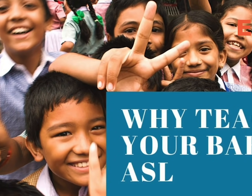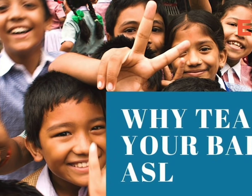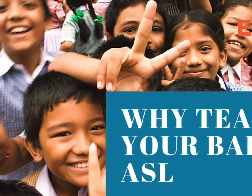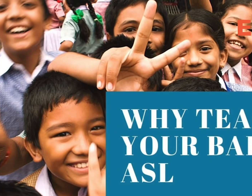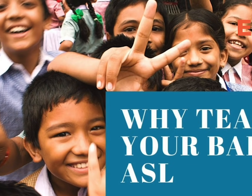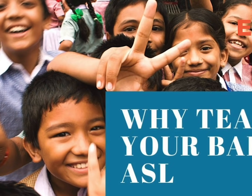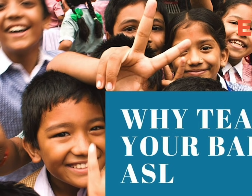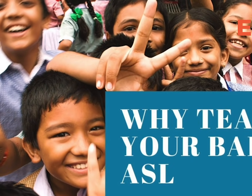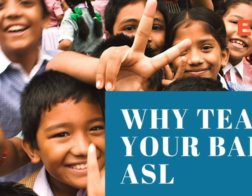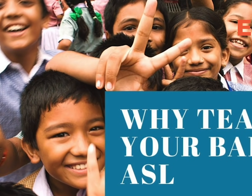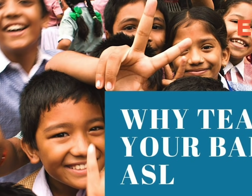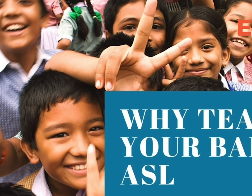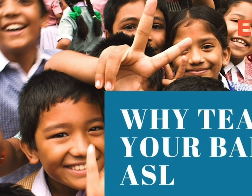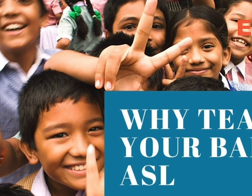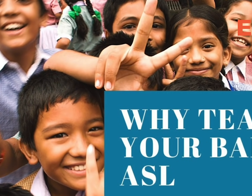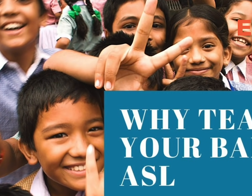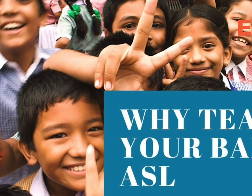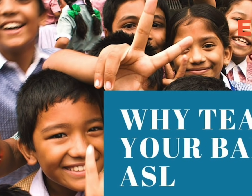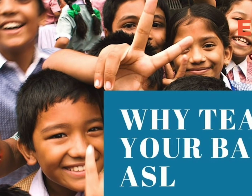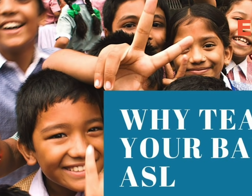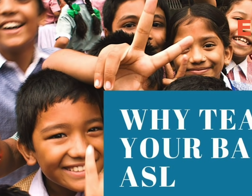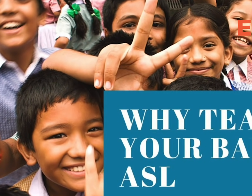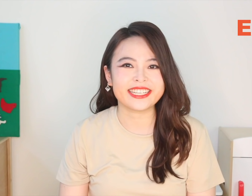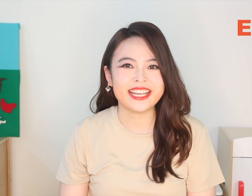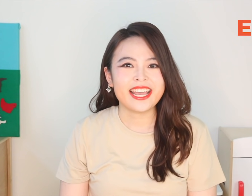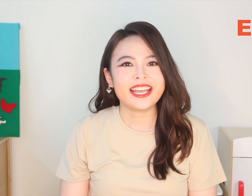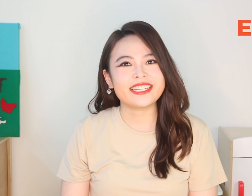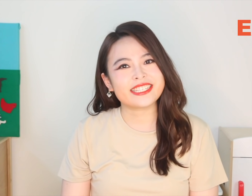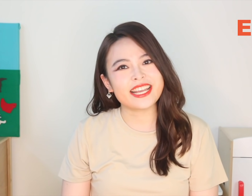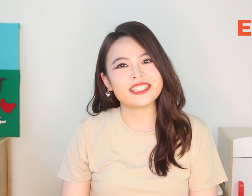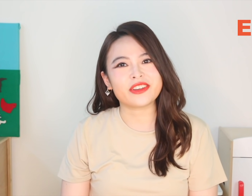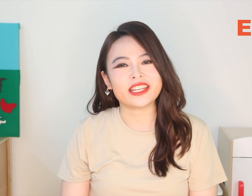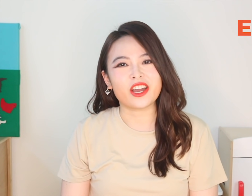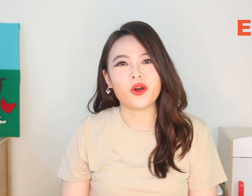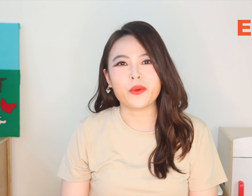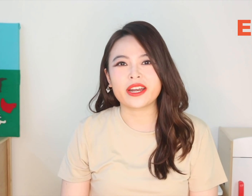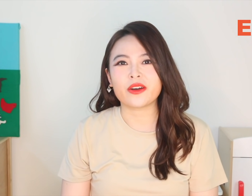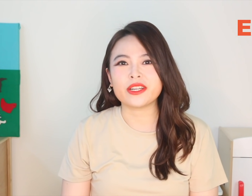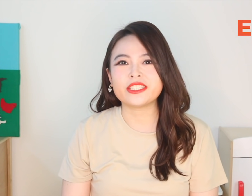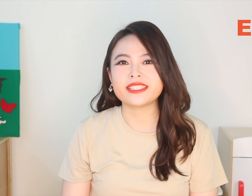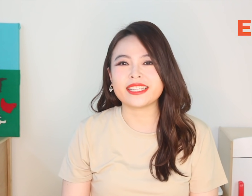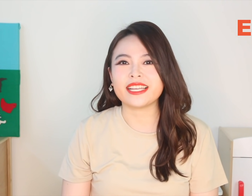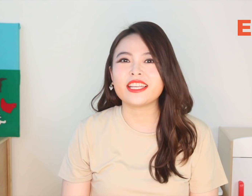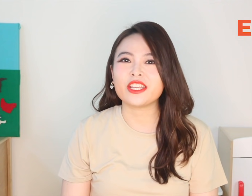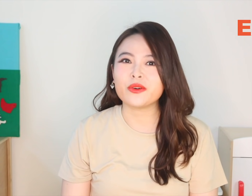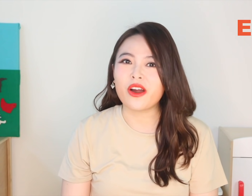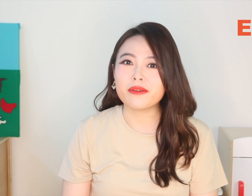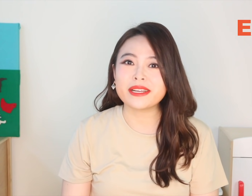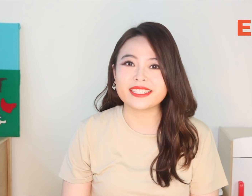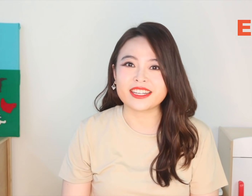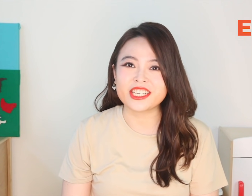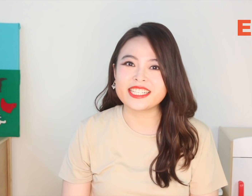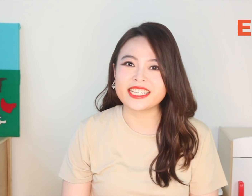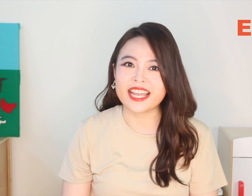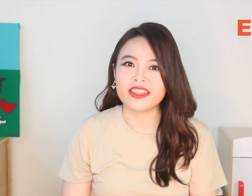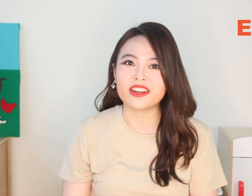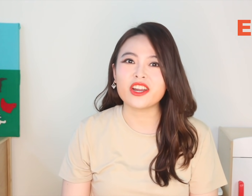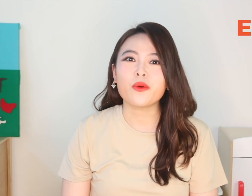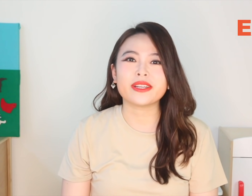introduced the importance of teaching your child sign language. In today's video, we are going to sing You Are My Sunshine together with